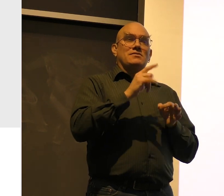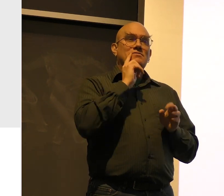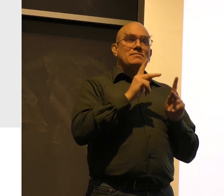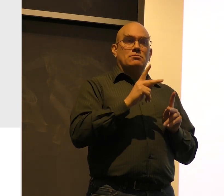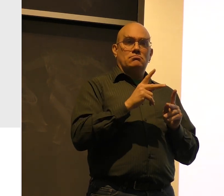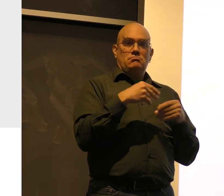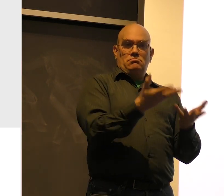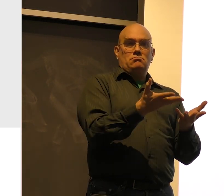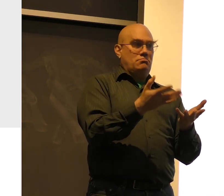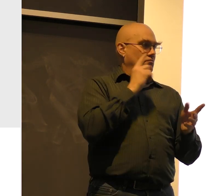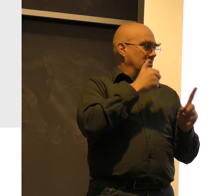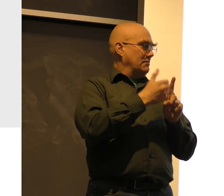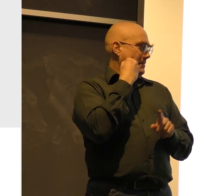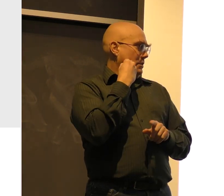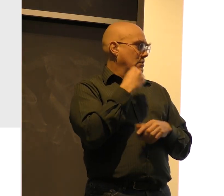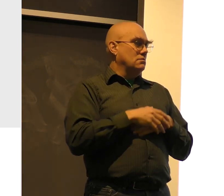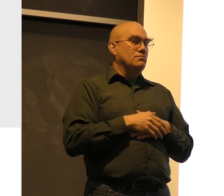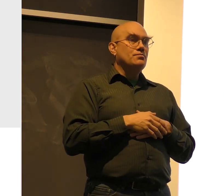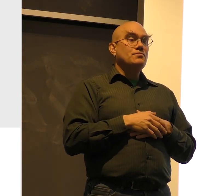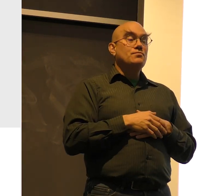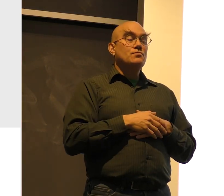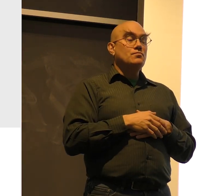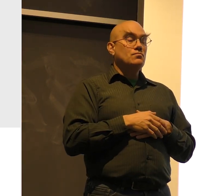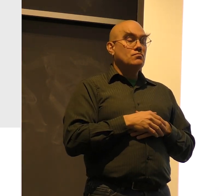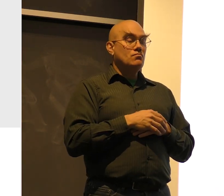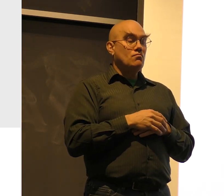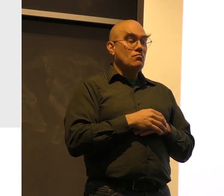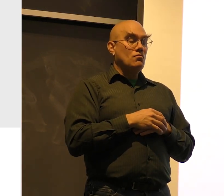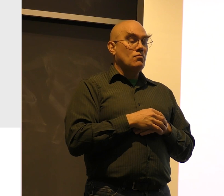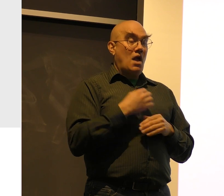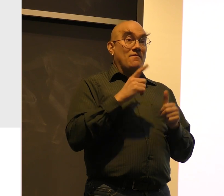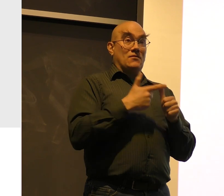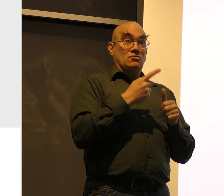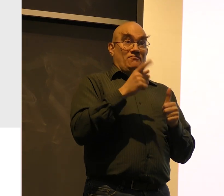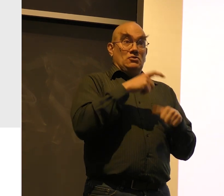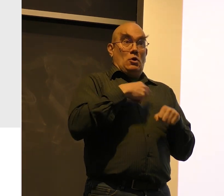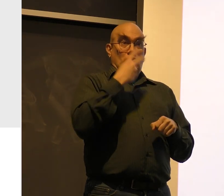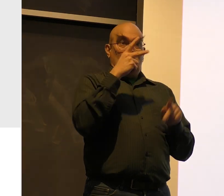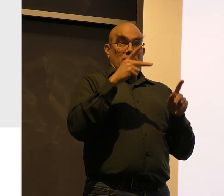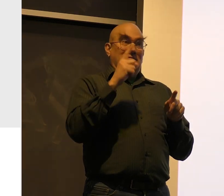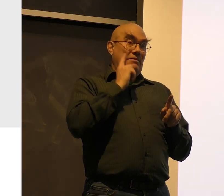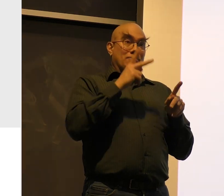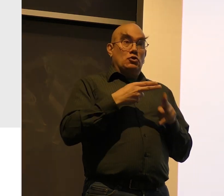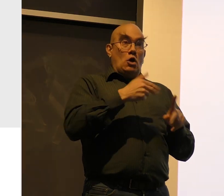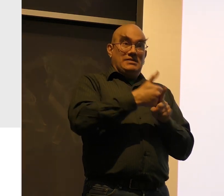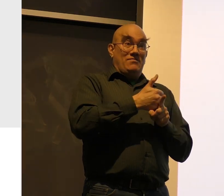was based on the definition that was provided from people's individual experiences. And from deaf people in particular. A